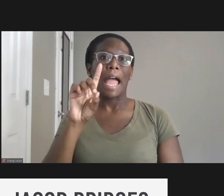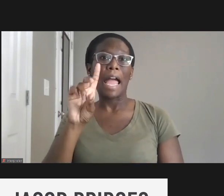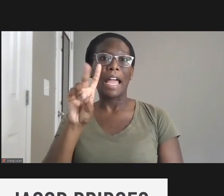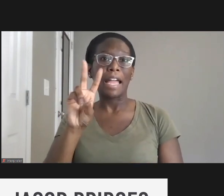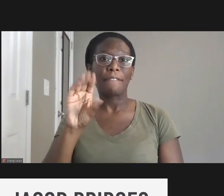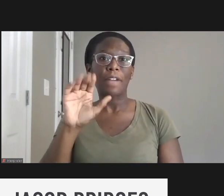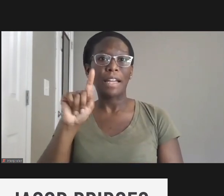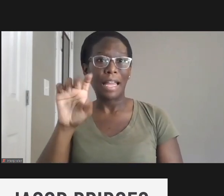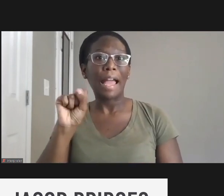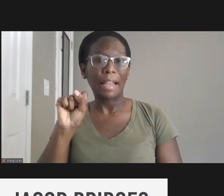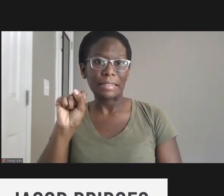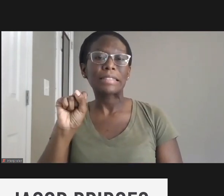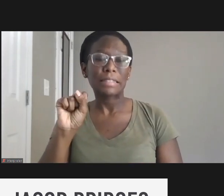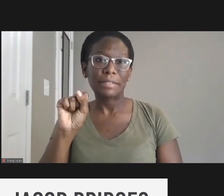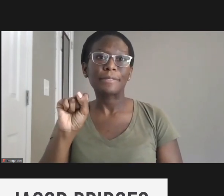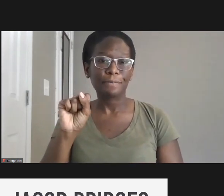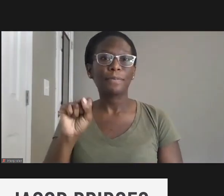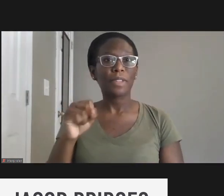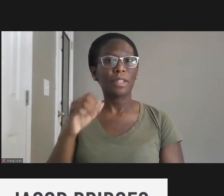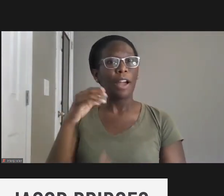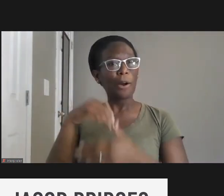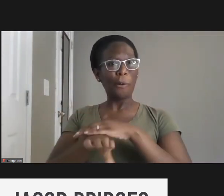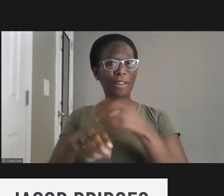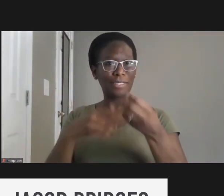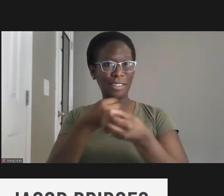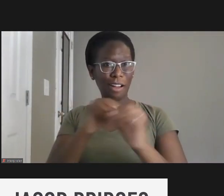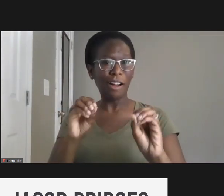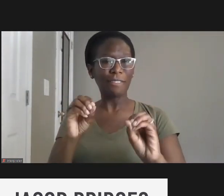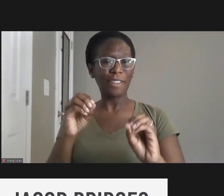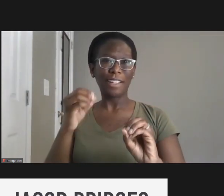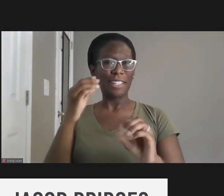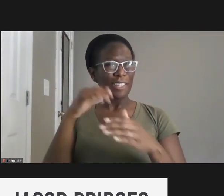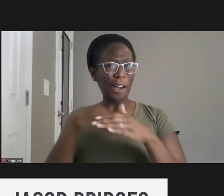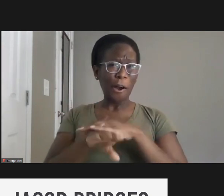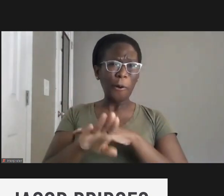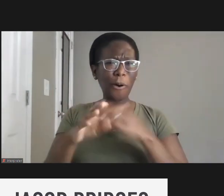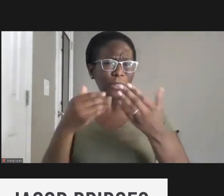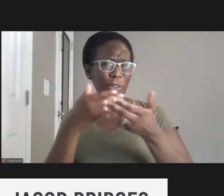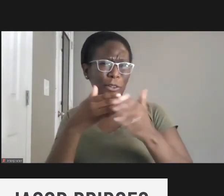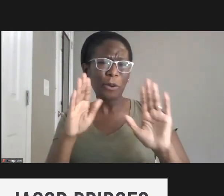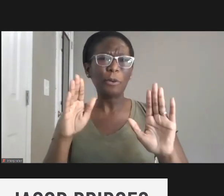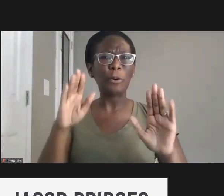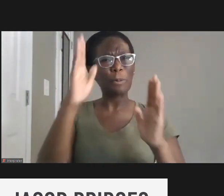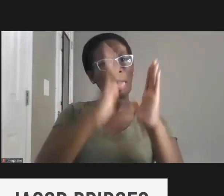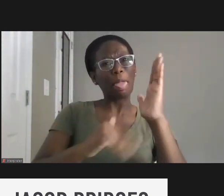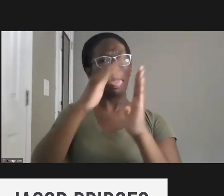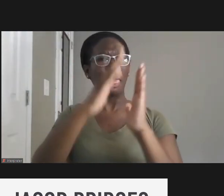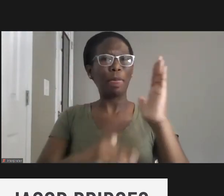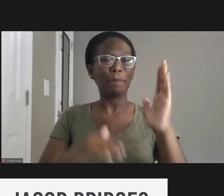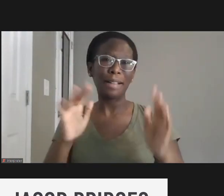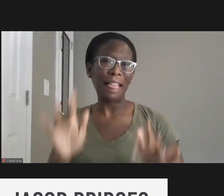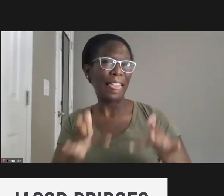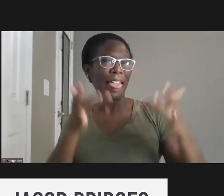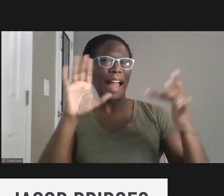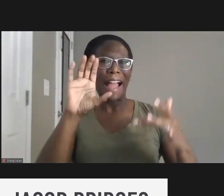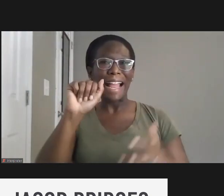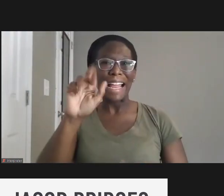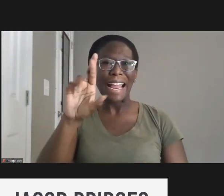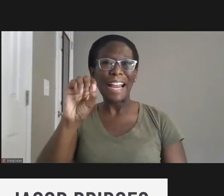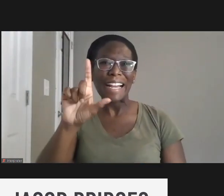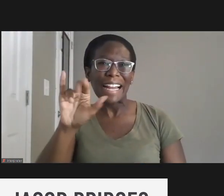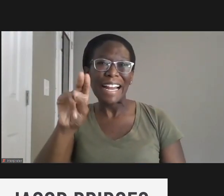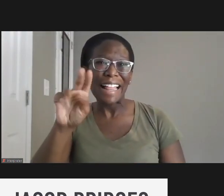an office painted with a light Carolina blue, warm orange, and a yellow and bright